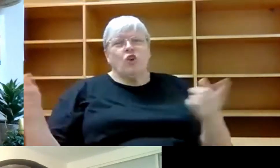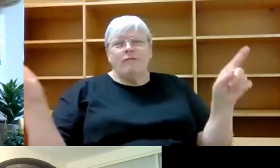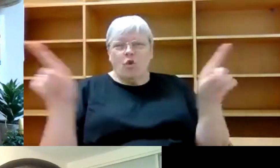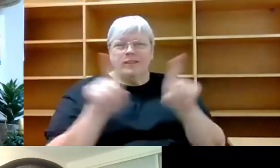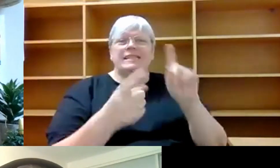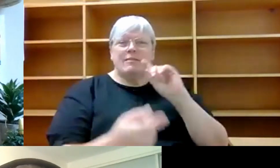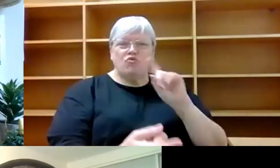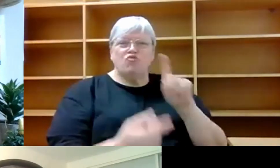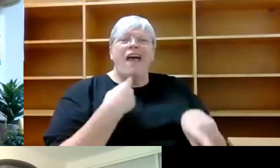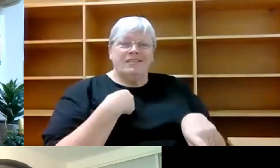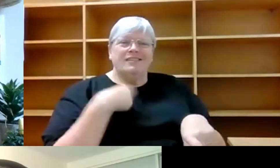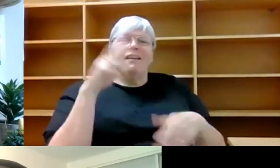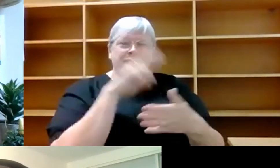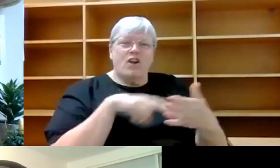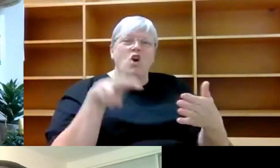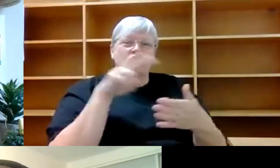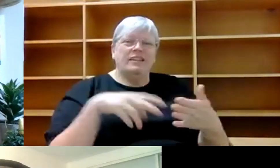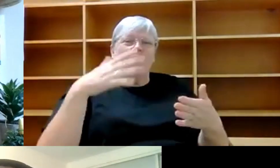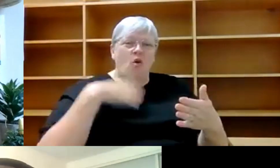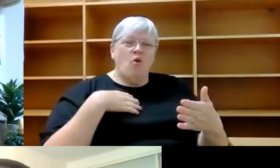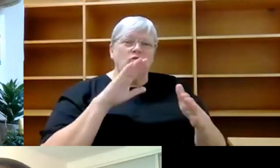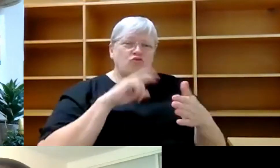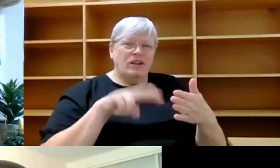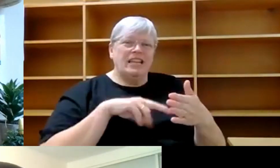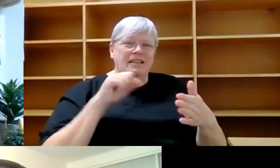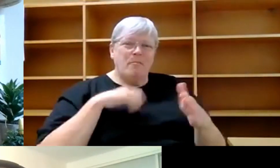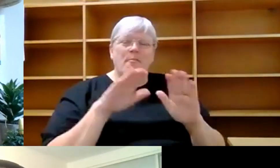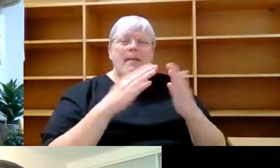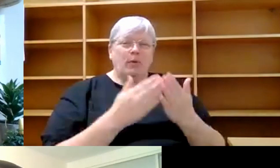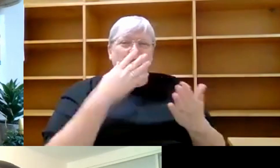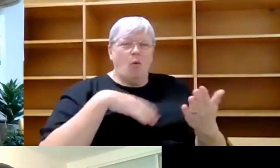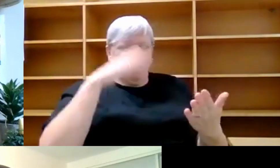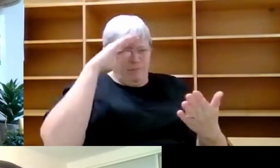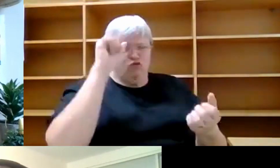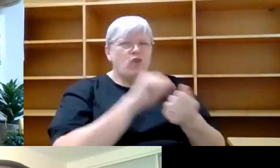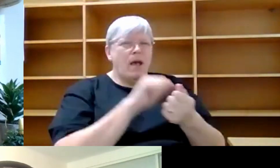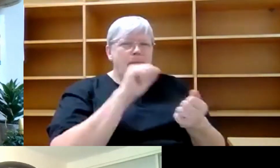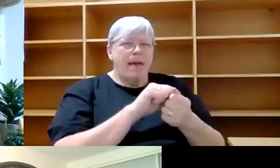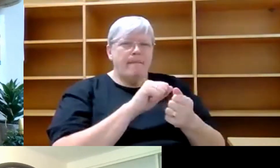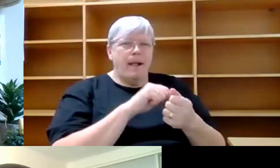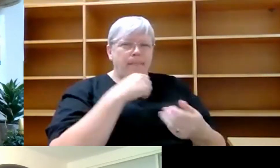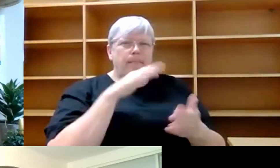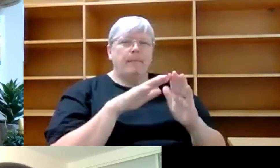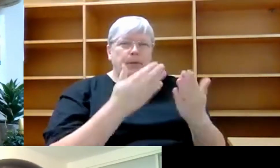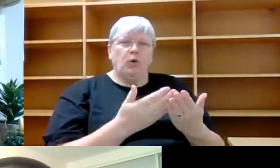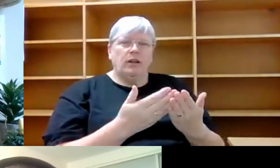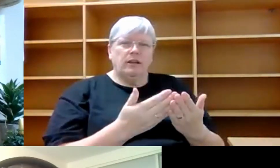from any reader who might pick up Kane Warriors. I really wanted them to remember that narrative, to remember the word, the blood remembers,